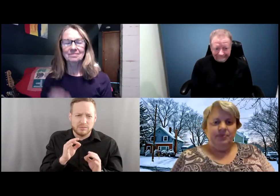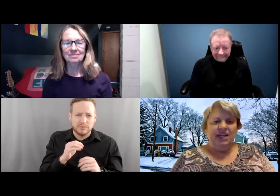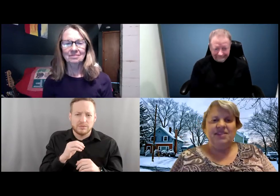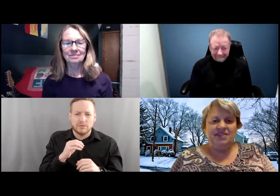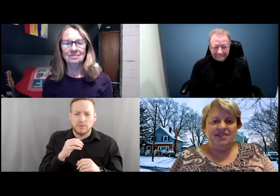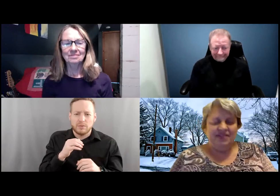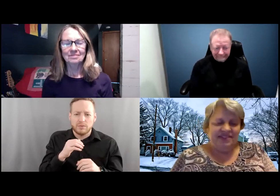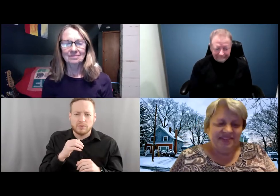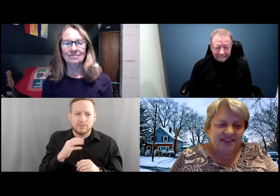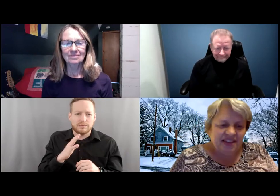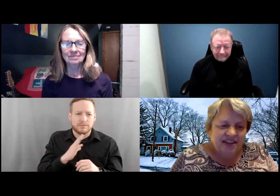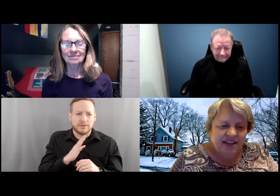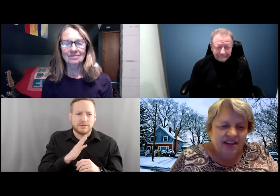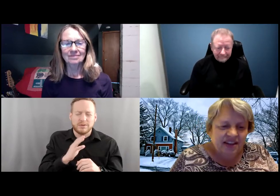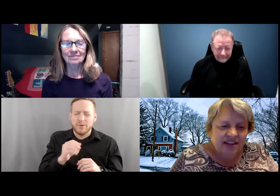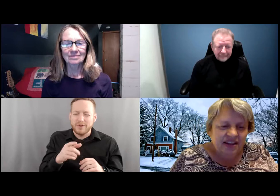Yes.